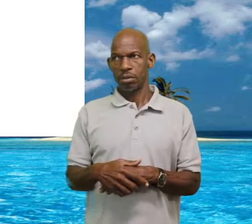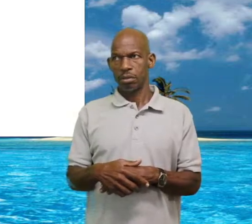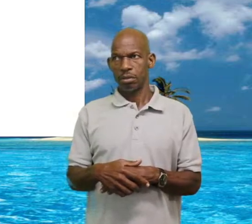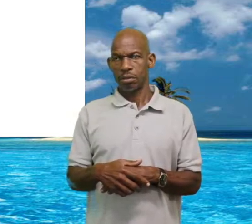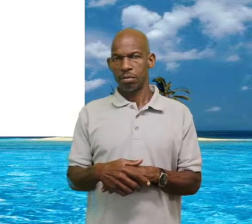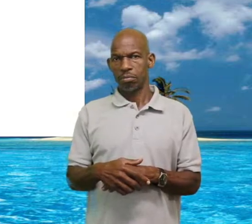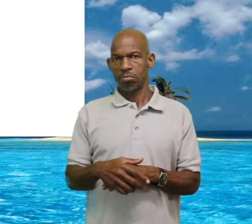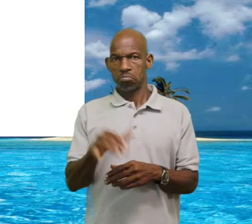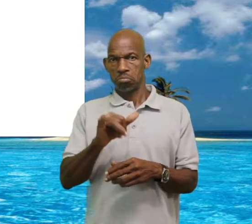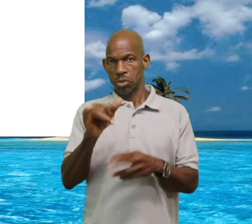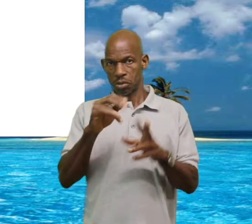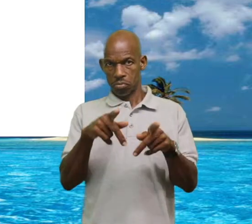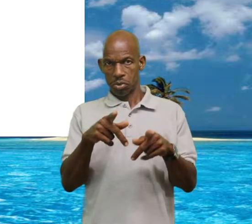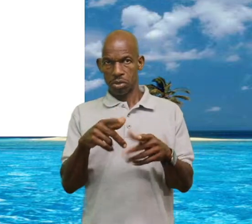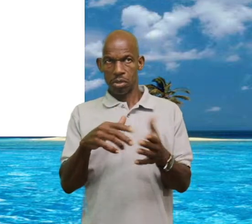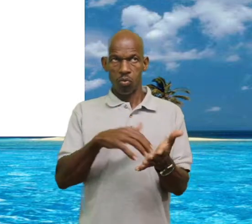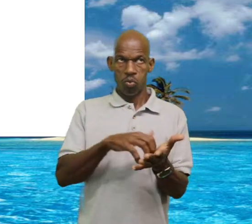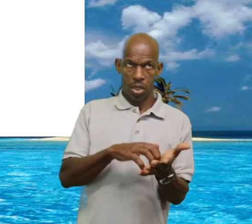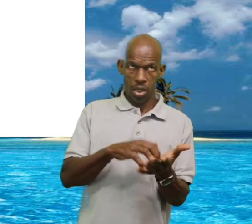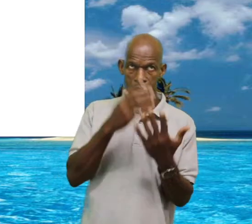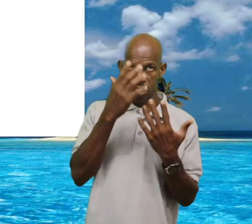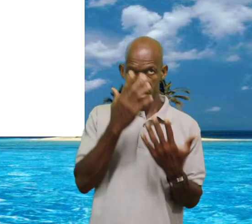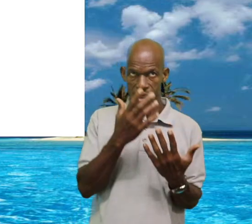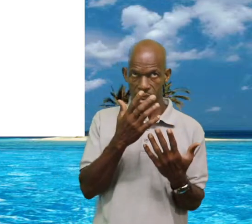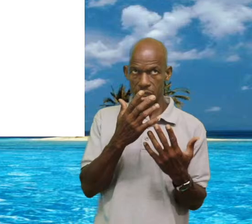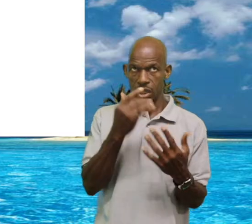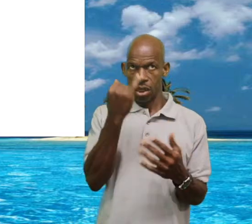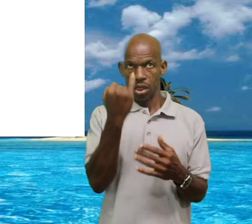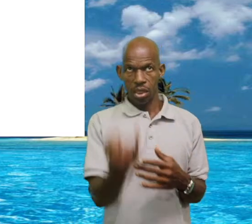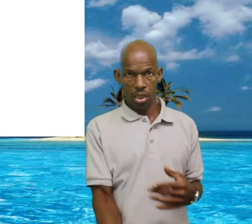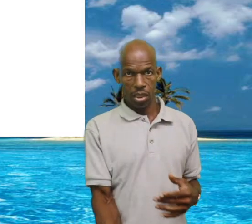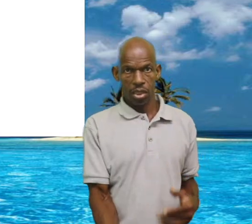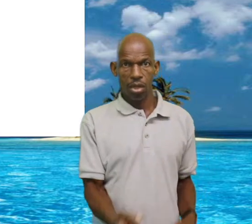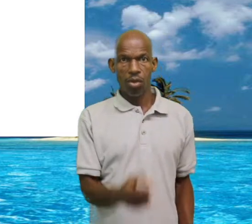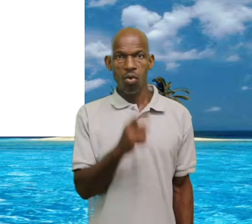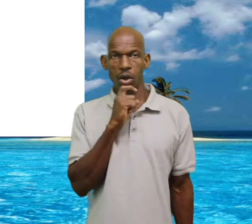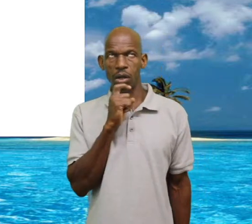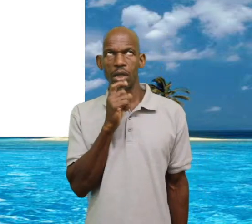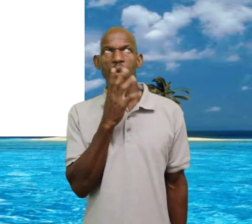whatever. We can say this man is, and I don't want it,